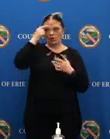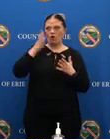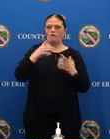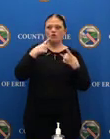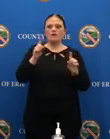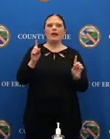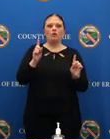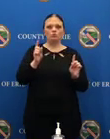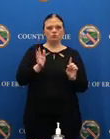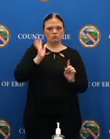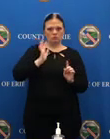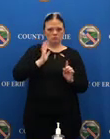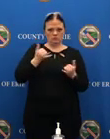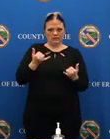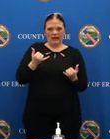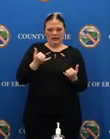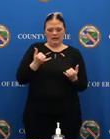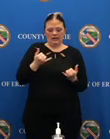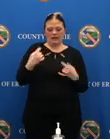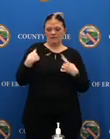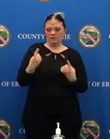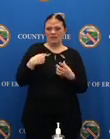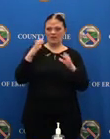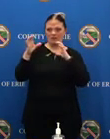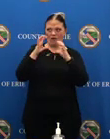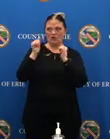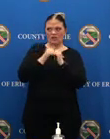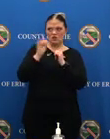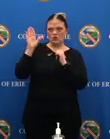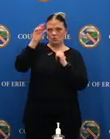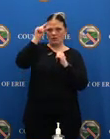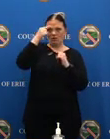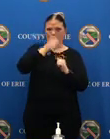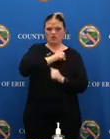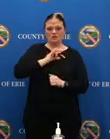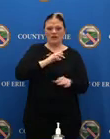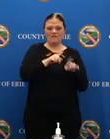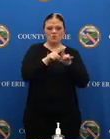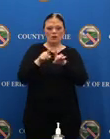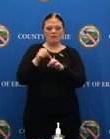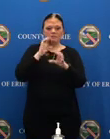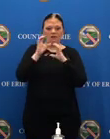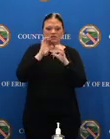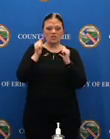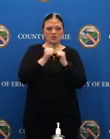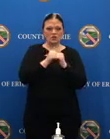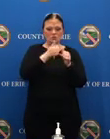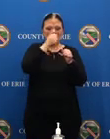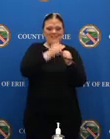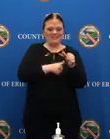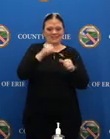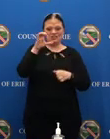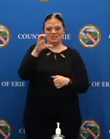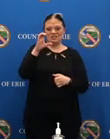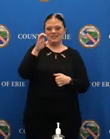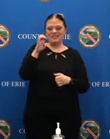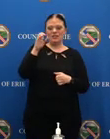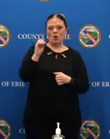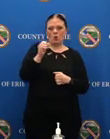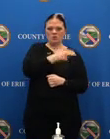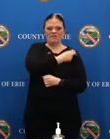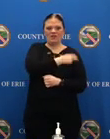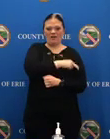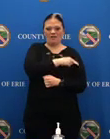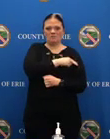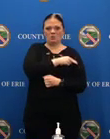today. I have since had conversations with the governor's staff, as well as a conversation with each of the CEOs of the hospital units in